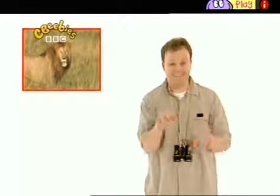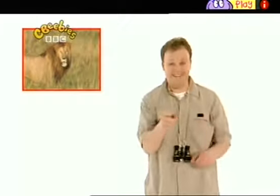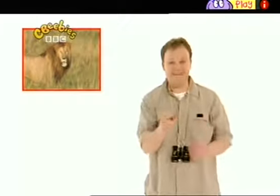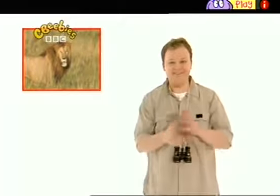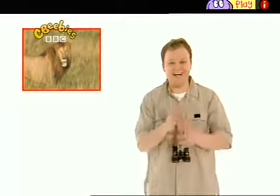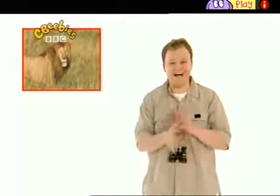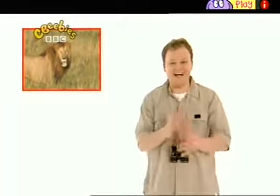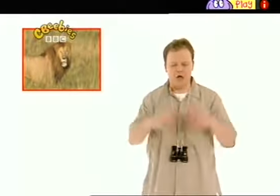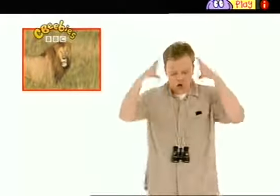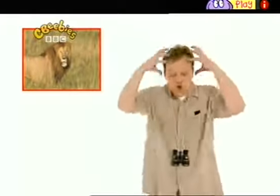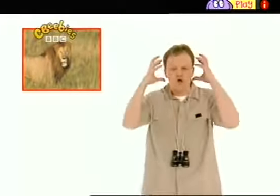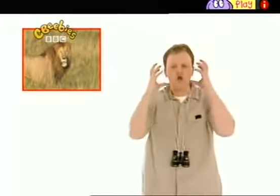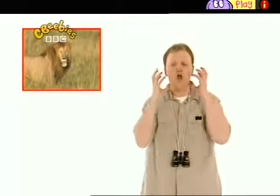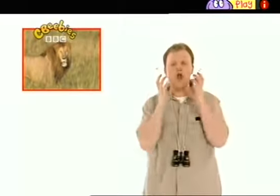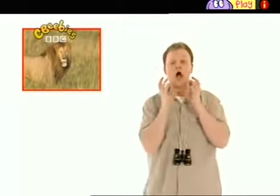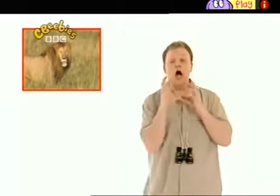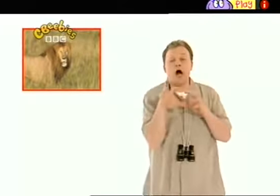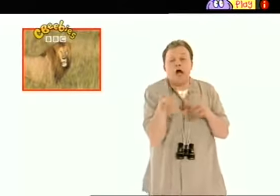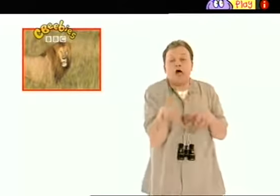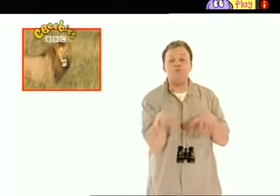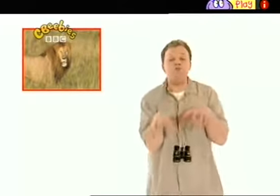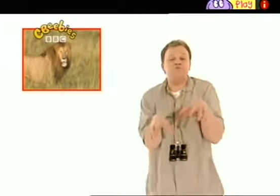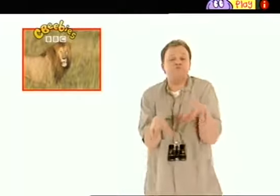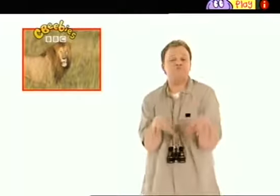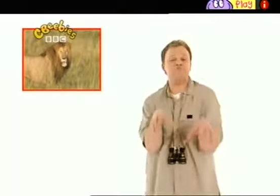You sign lion.